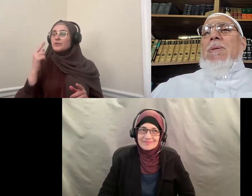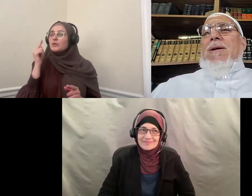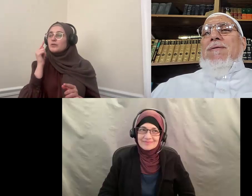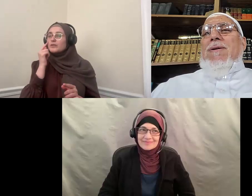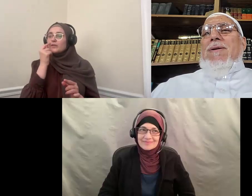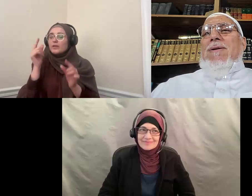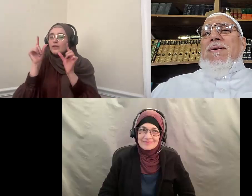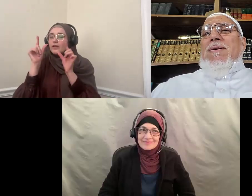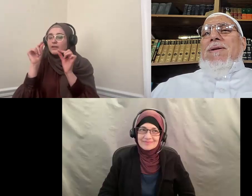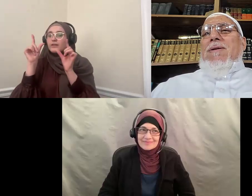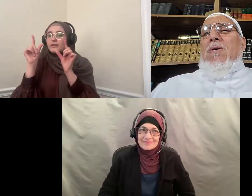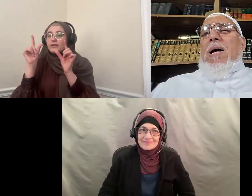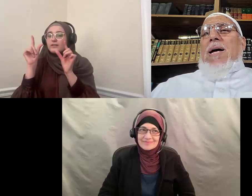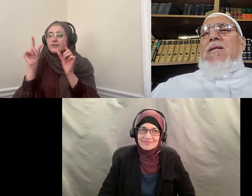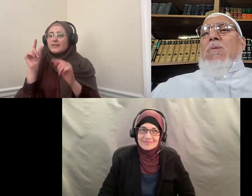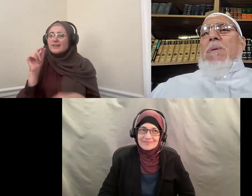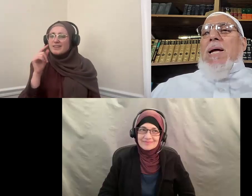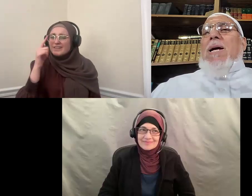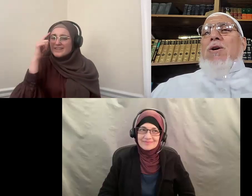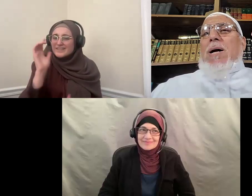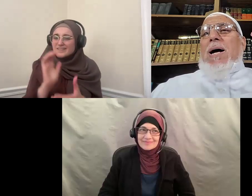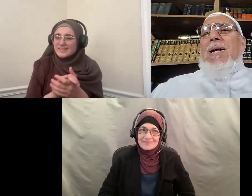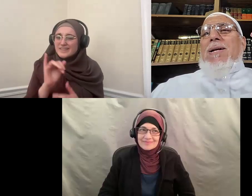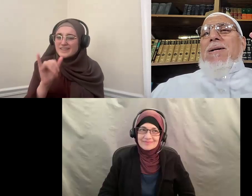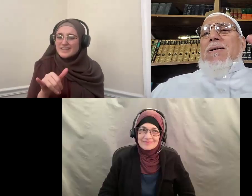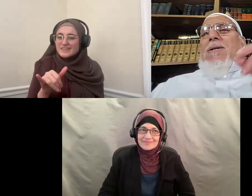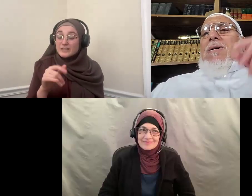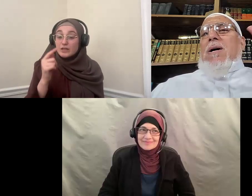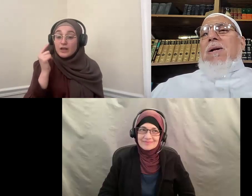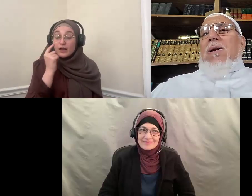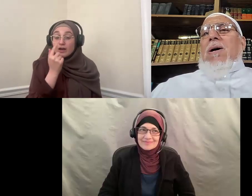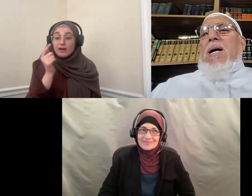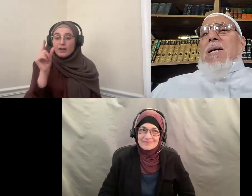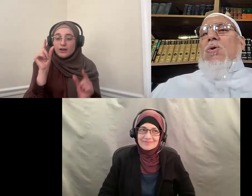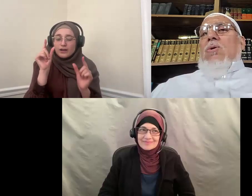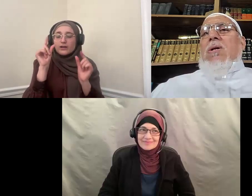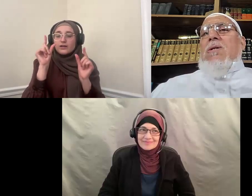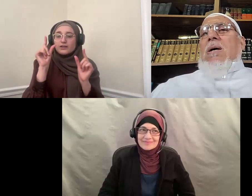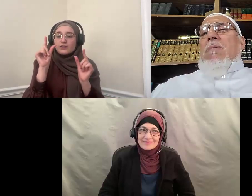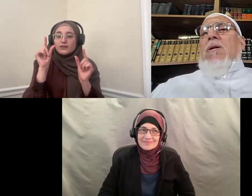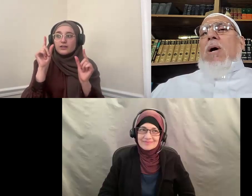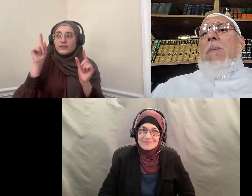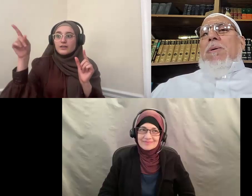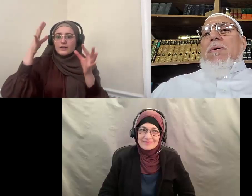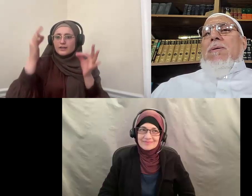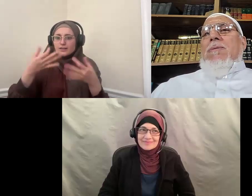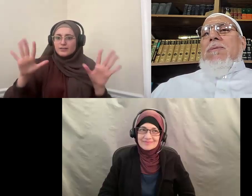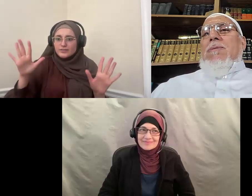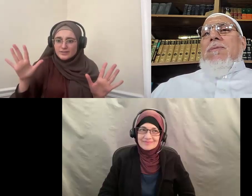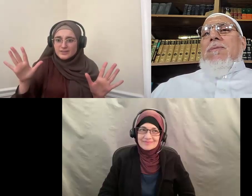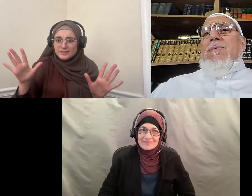Can you believe? As you blink your eye, Allah has ordered something to